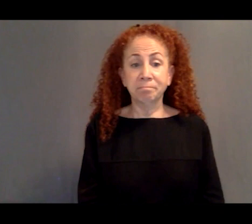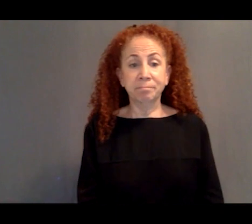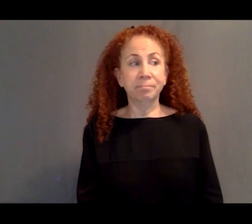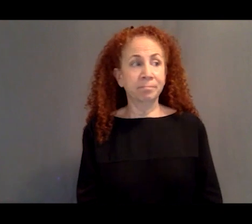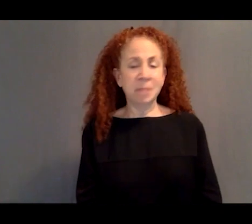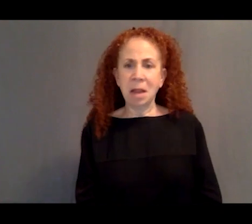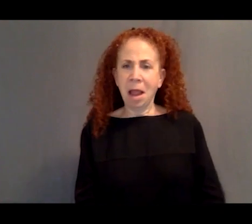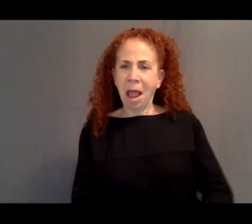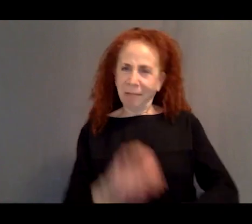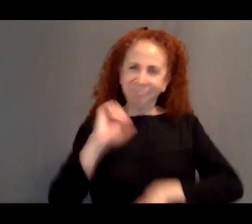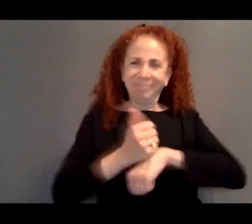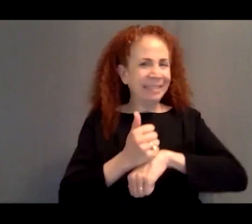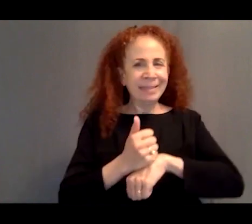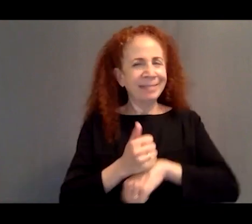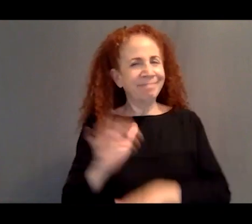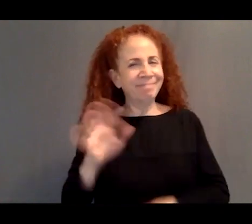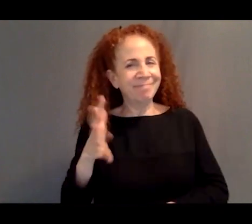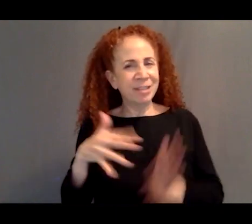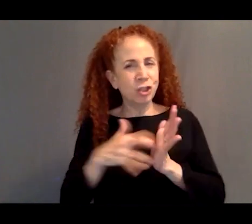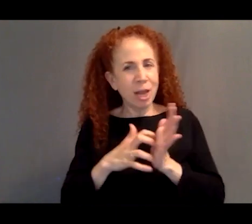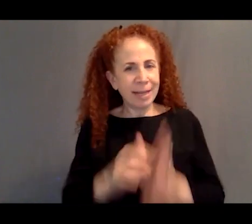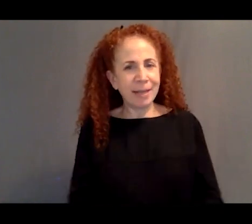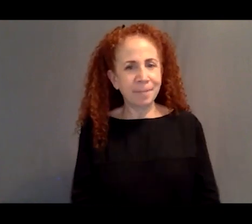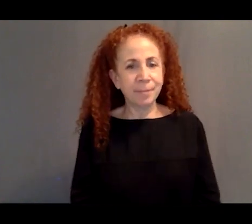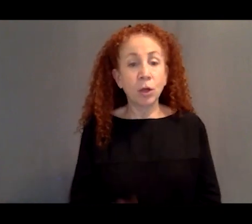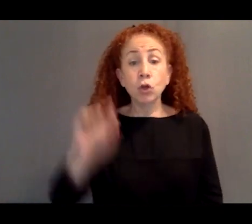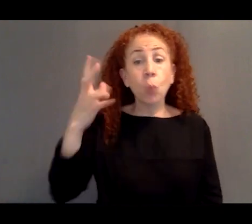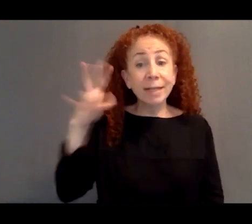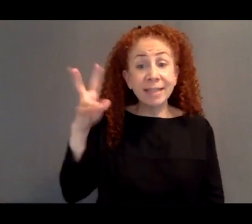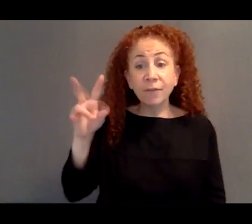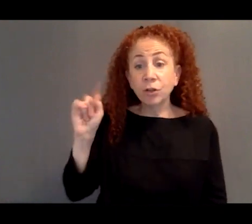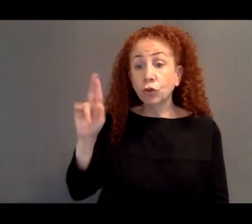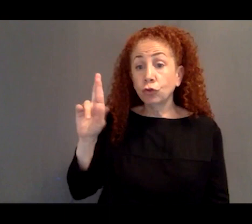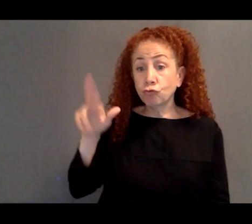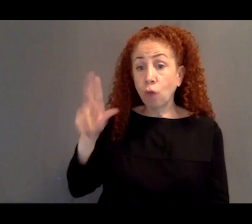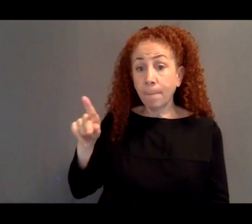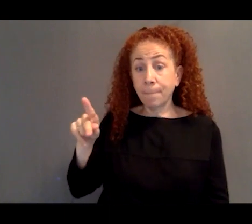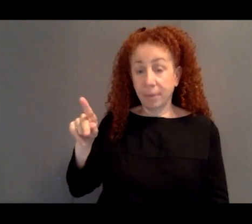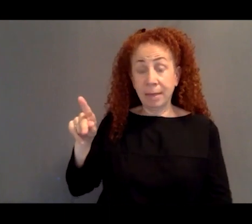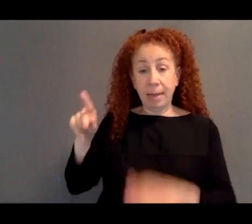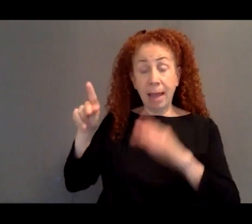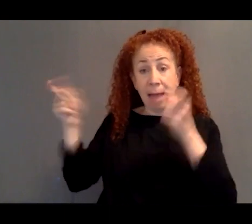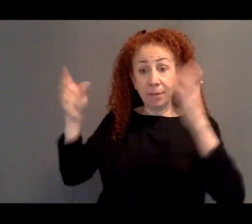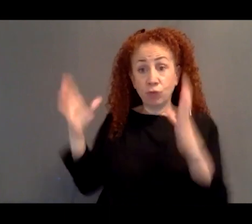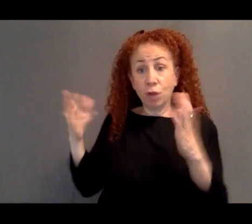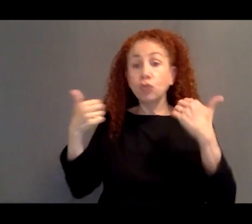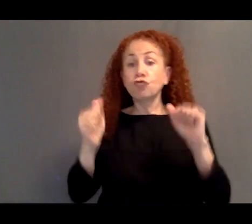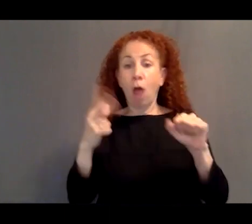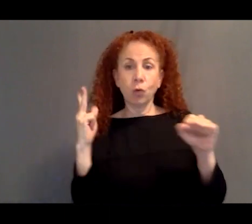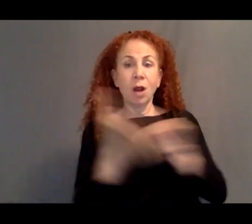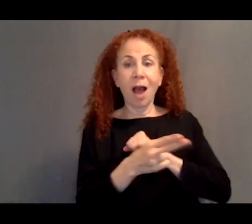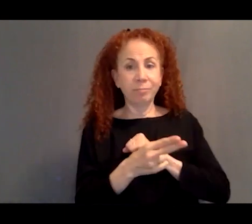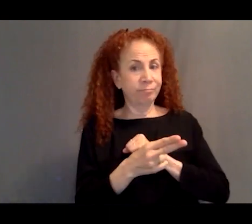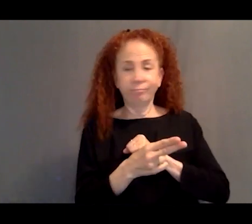shaky ground. In 2017, the Trump administration moved to terminate DACA.